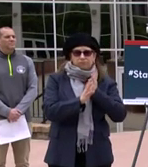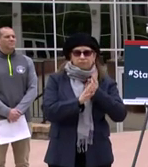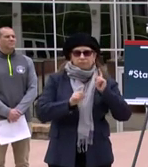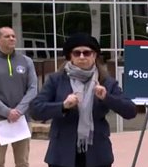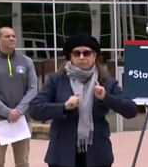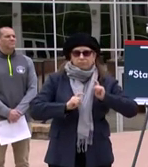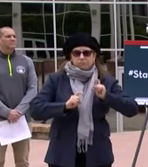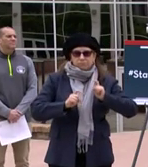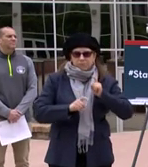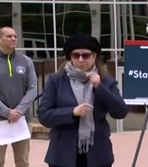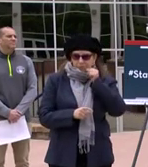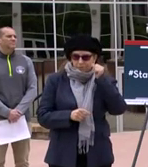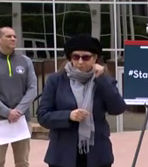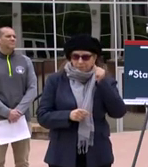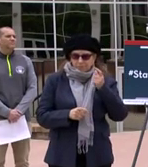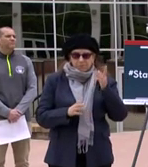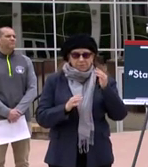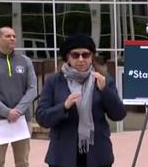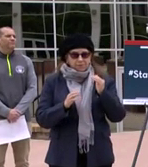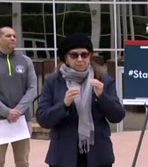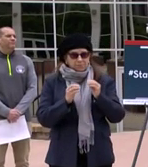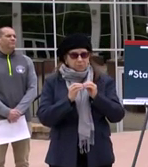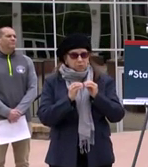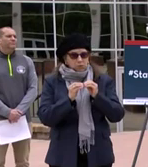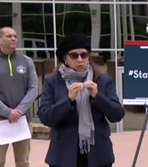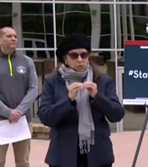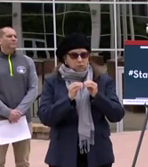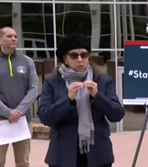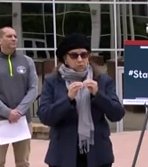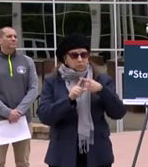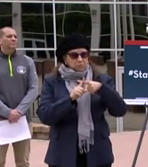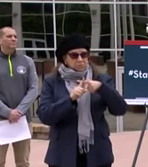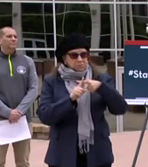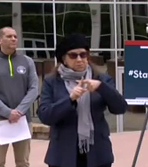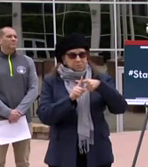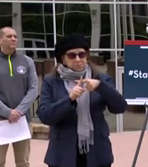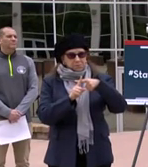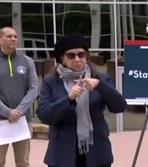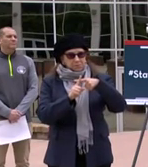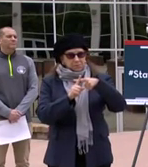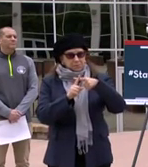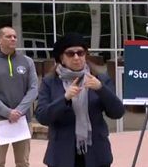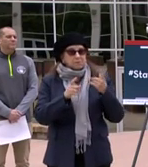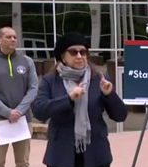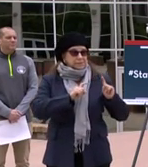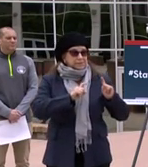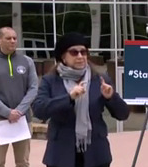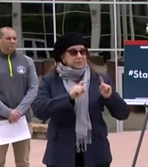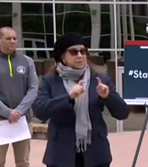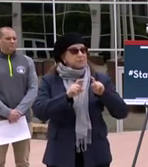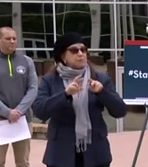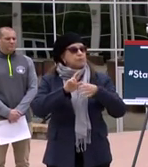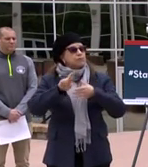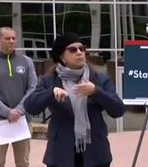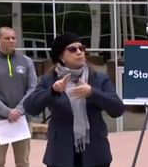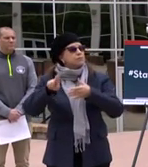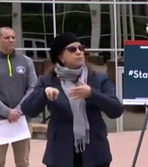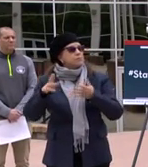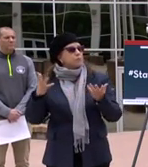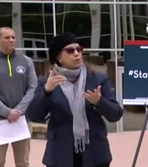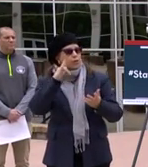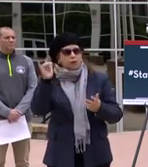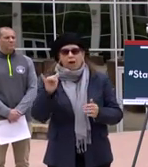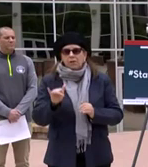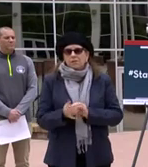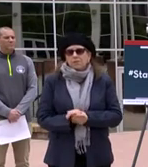in positive identifications given the increase in testing? I don't know. Yesterday was the first day we had it for